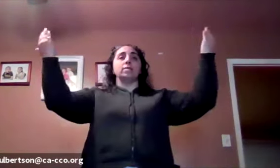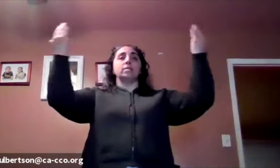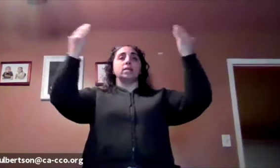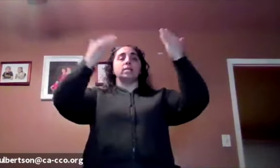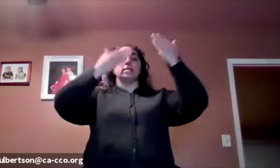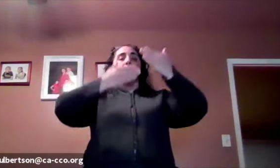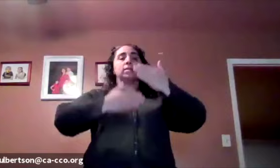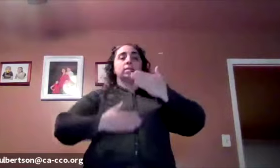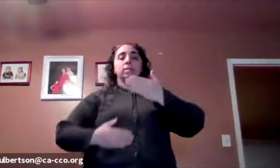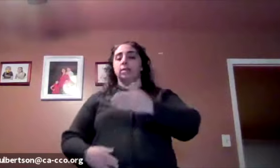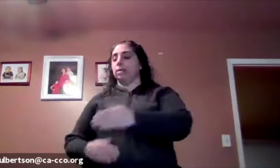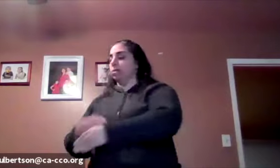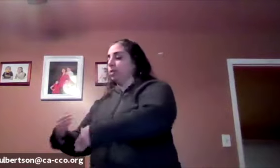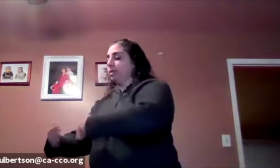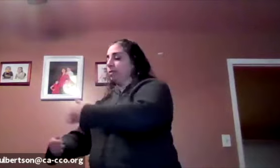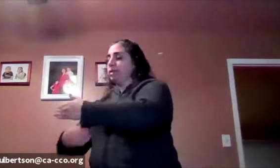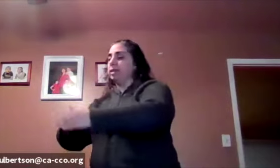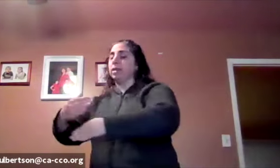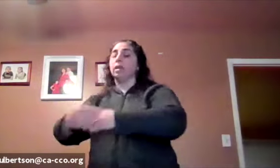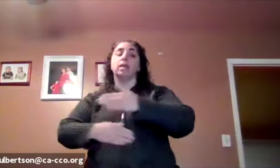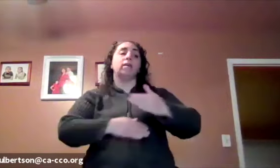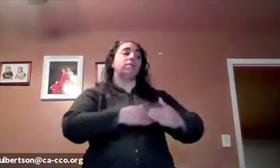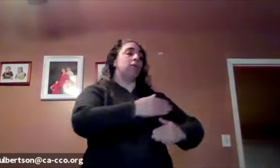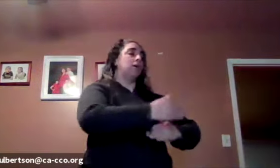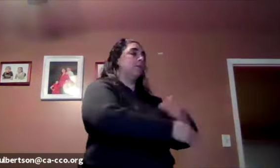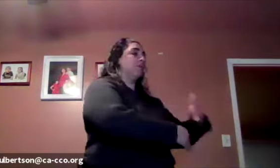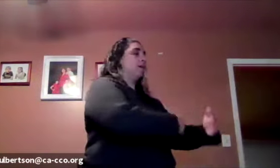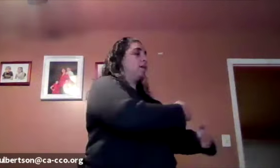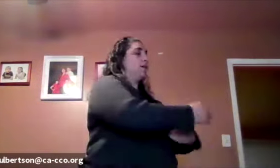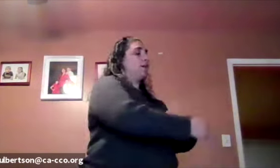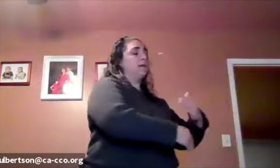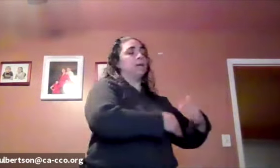sunrise, sunset, swiftly fly the